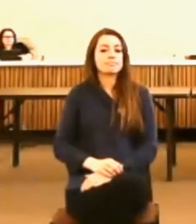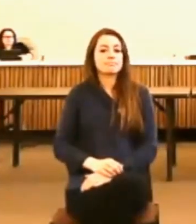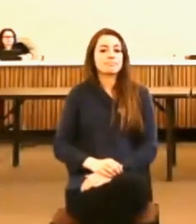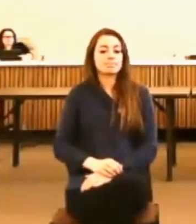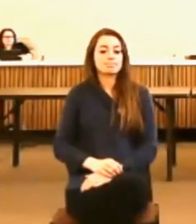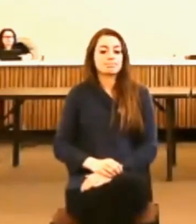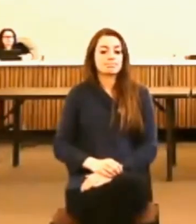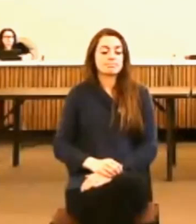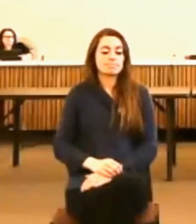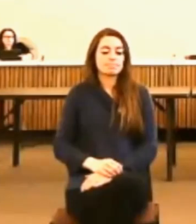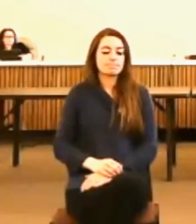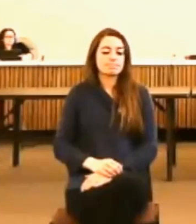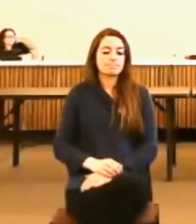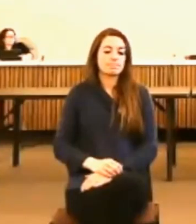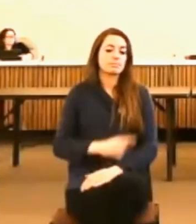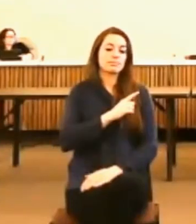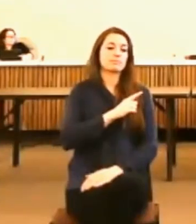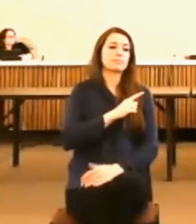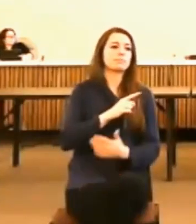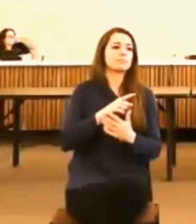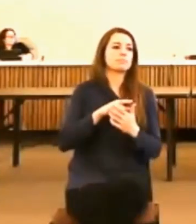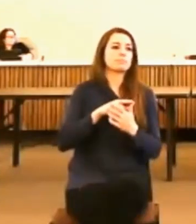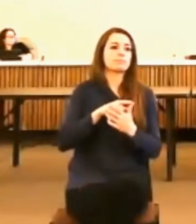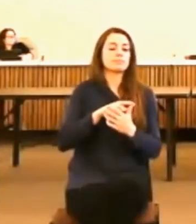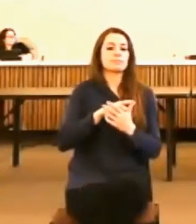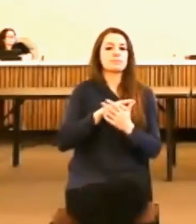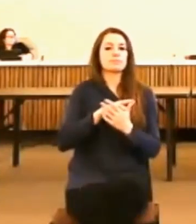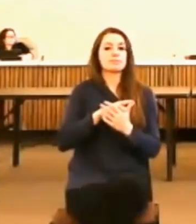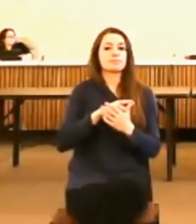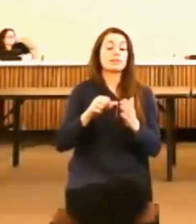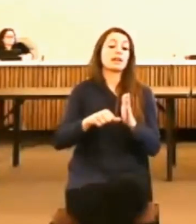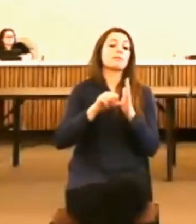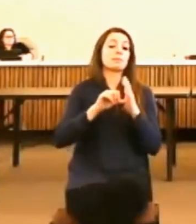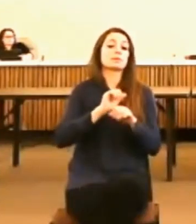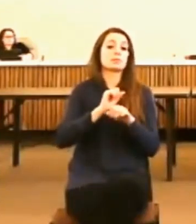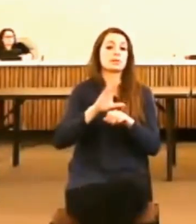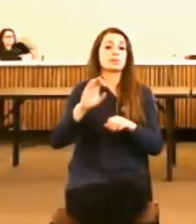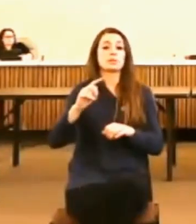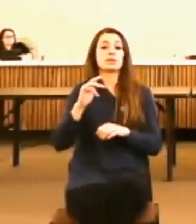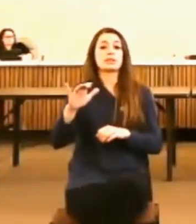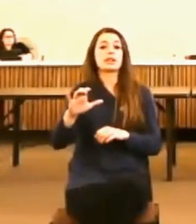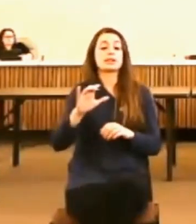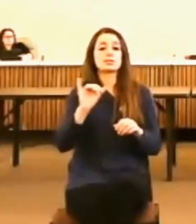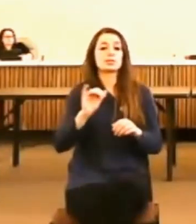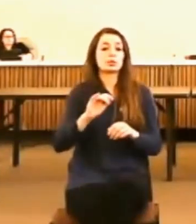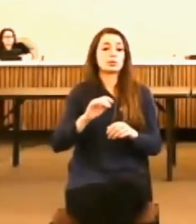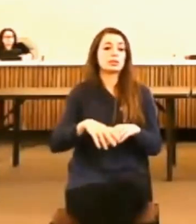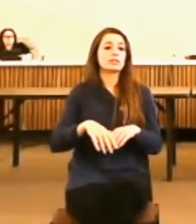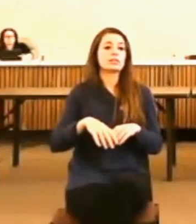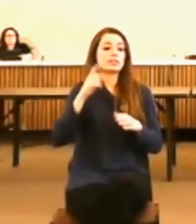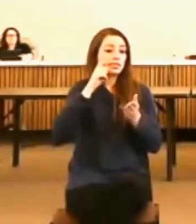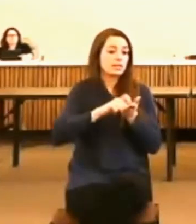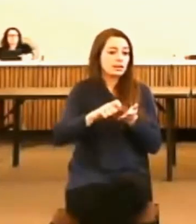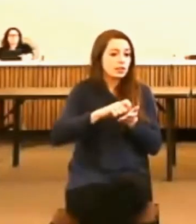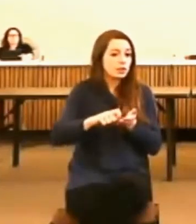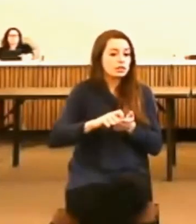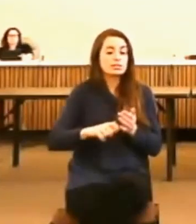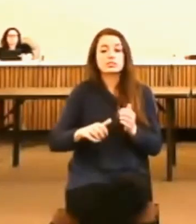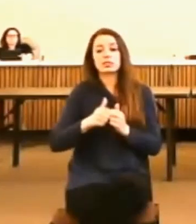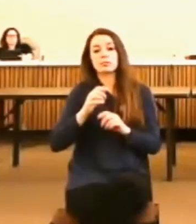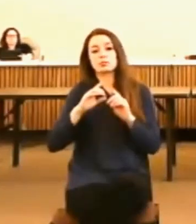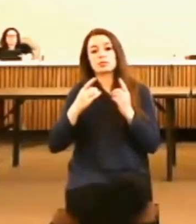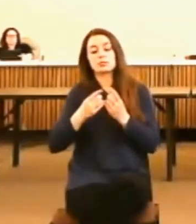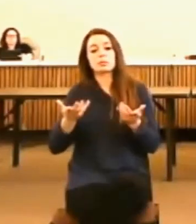accident, Chernobyl has become a sanctuary for wild animals, which do not mind